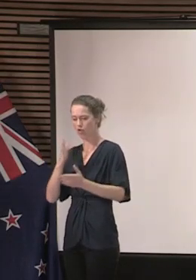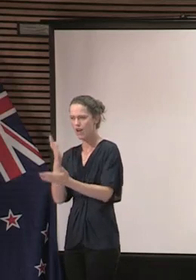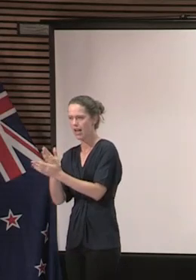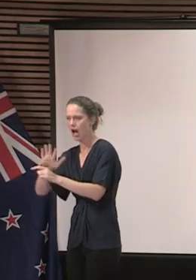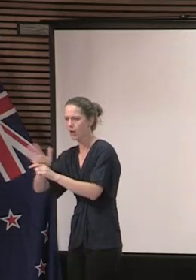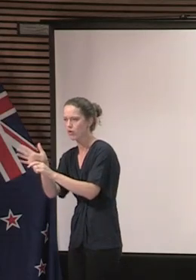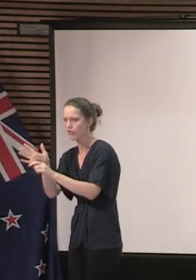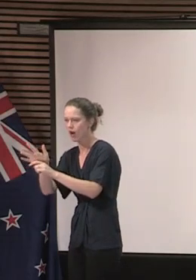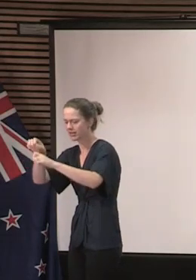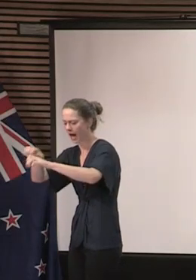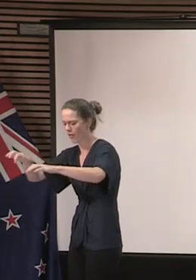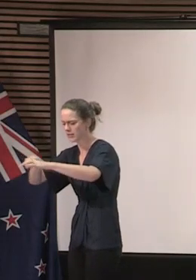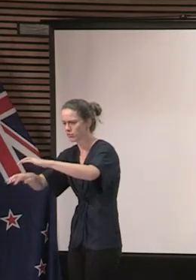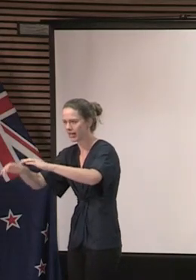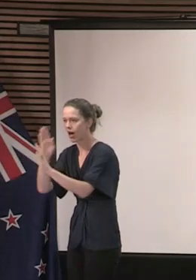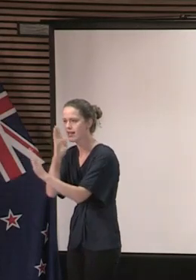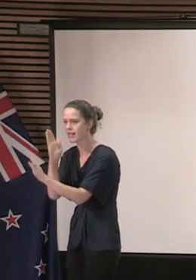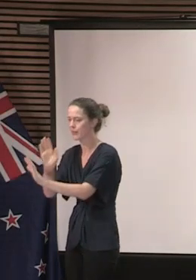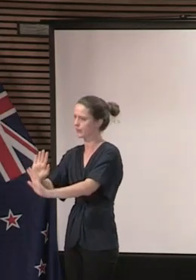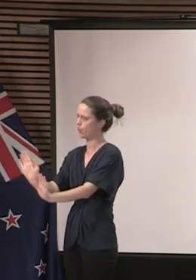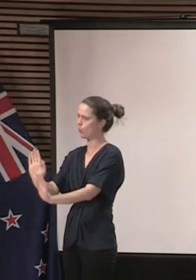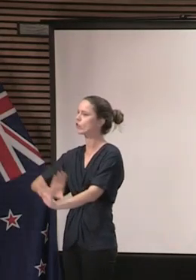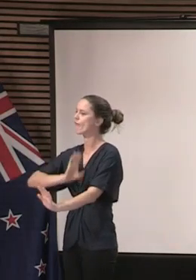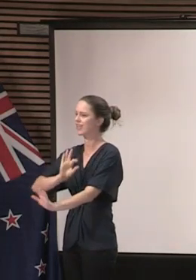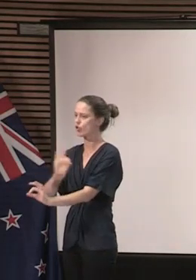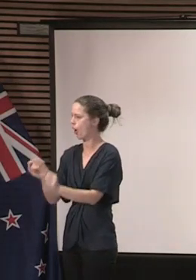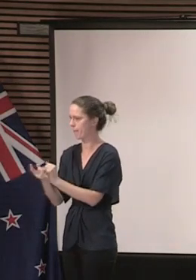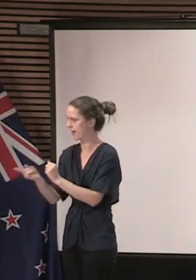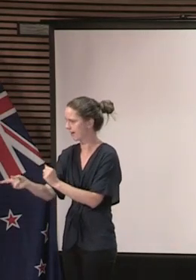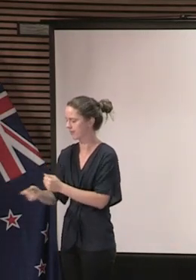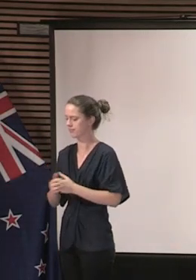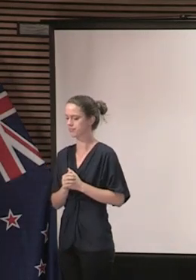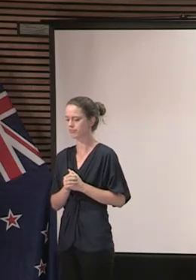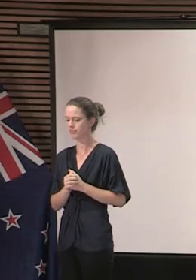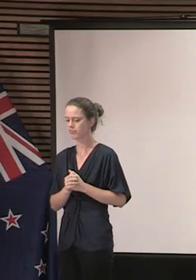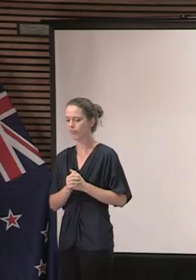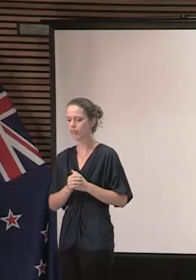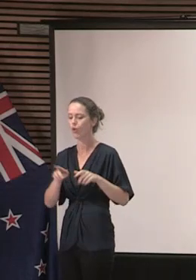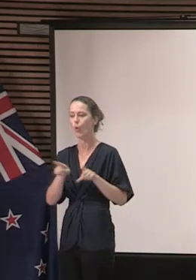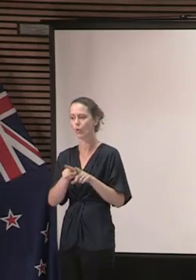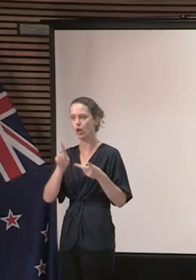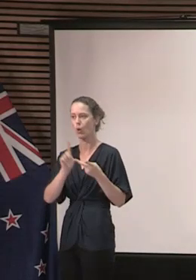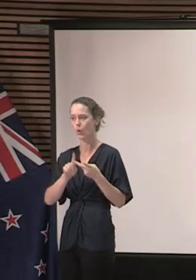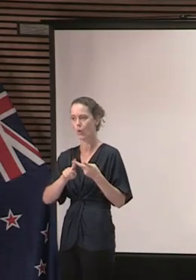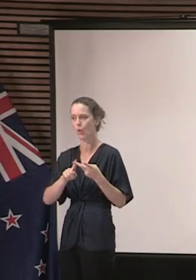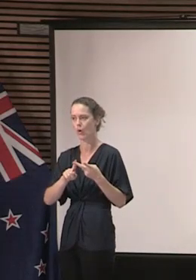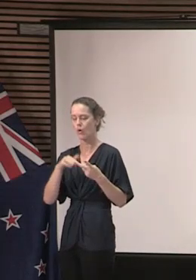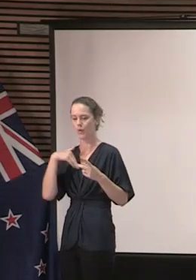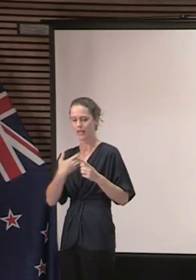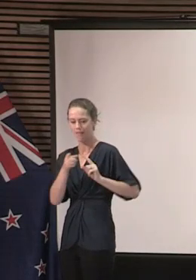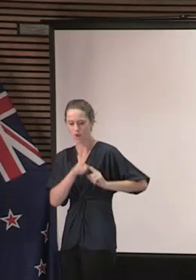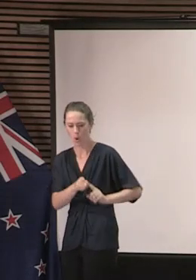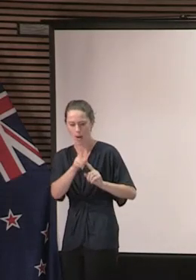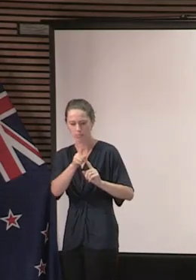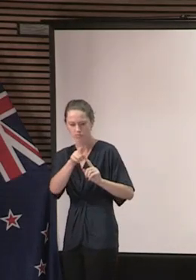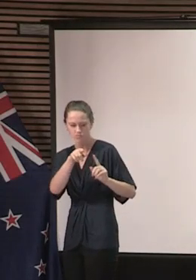community transmission ongoing or out there. And secondly, that our contact tracing must also be working quite effectively there on